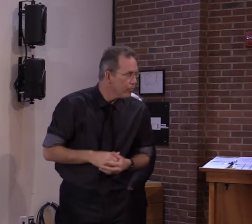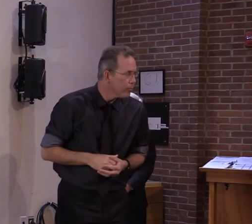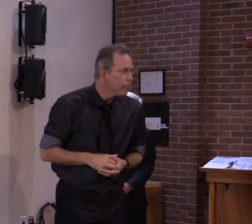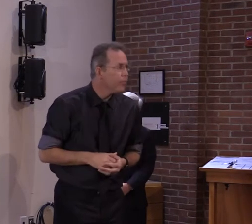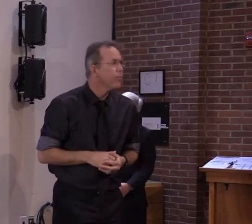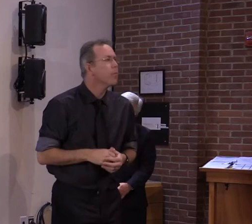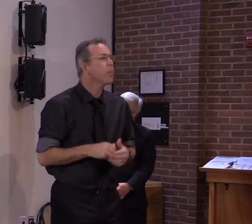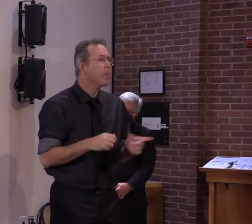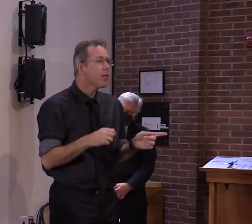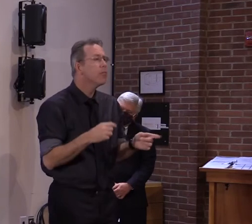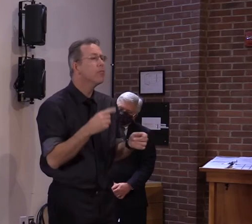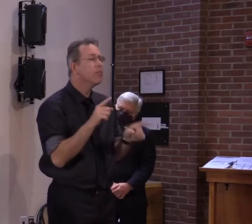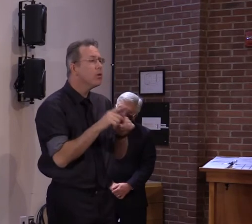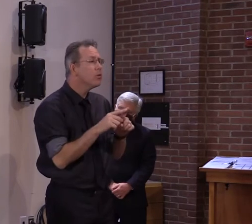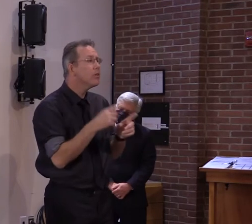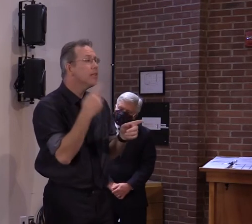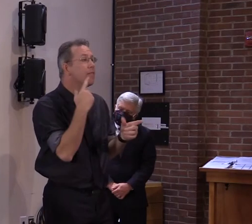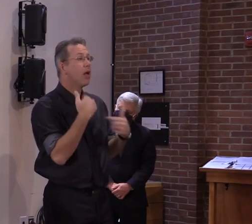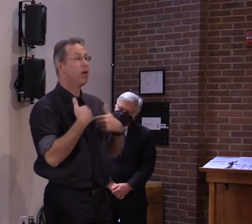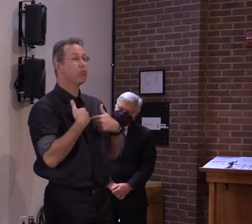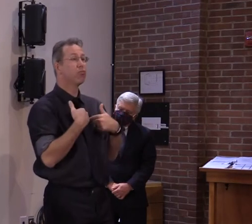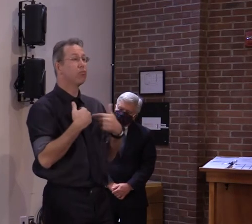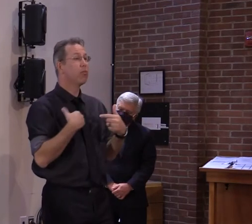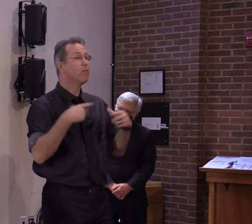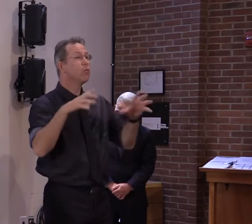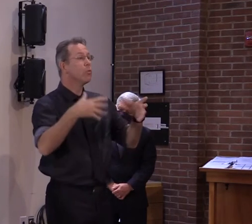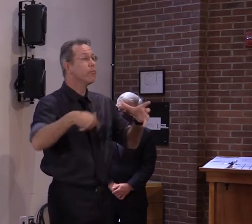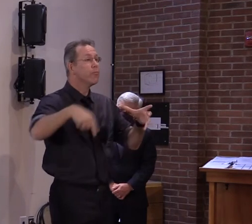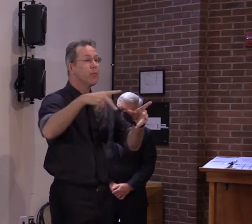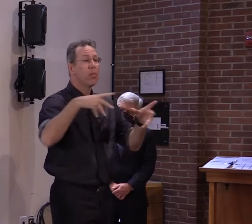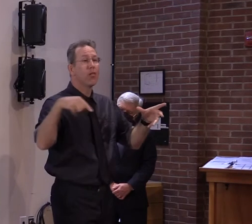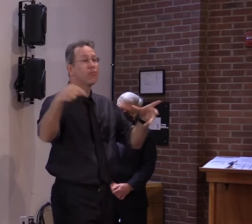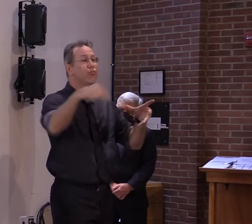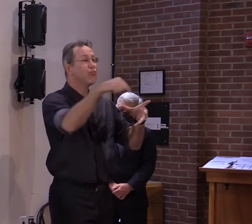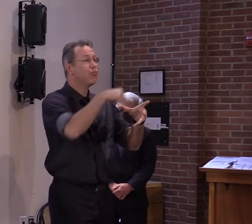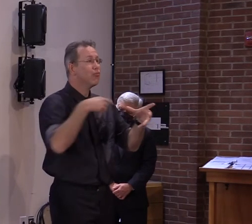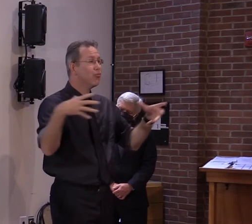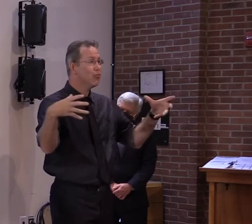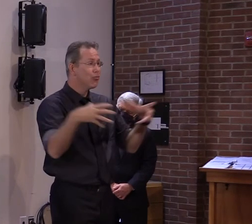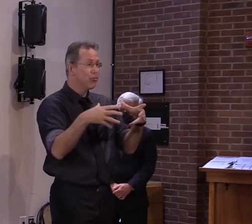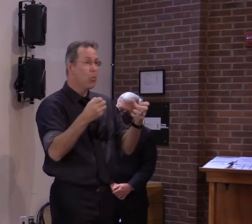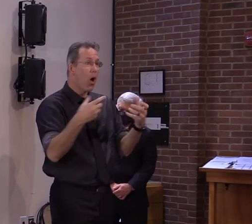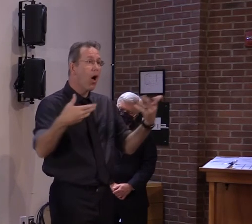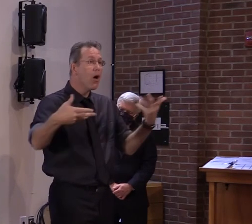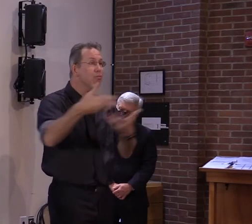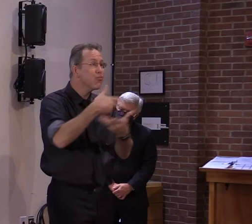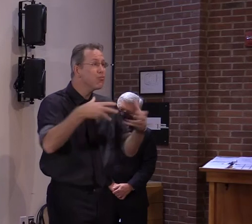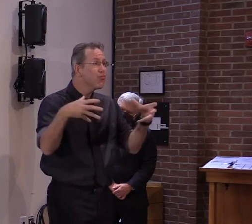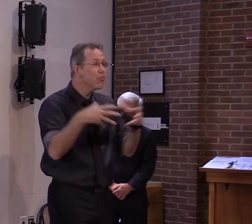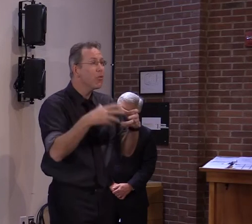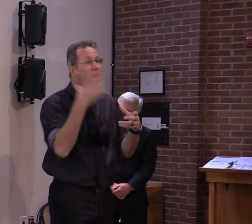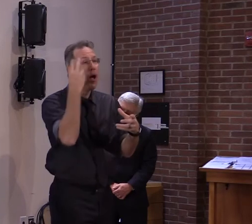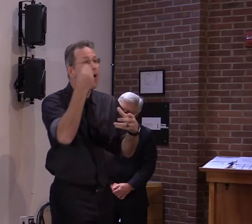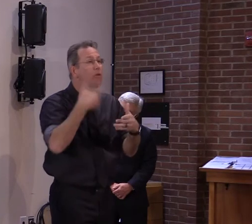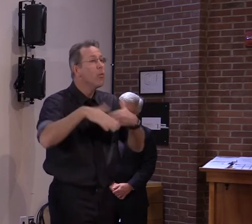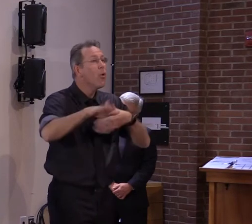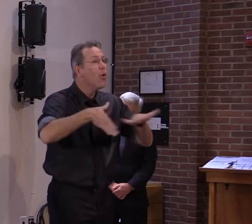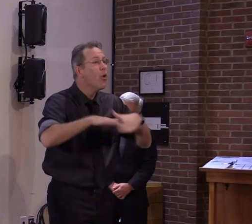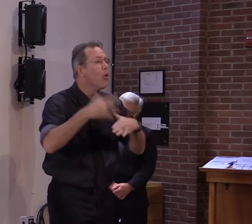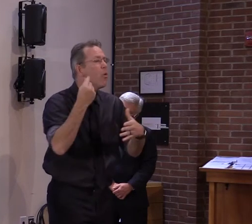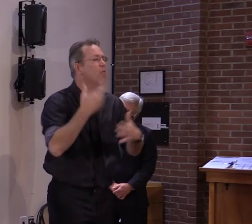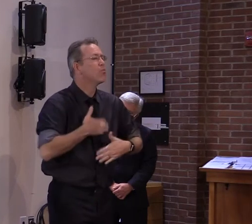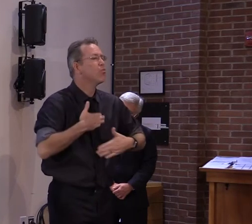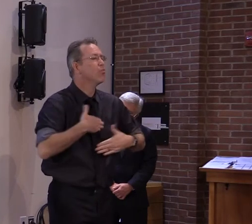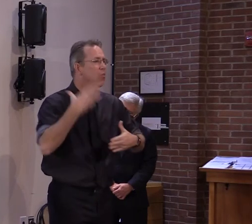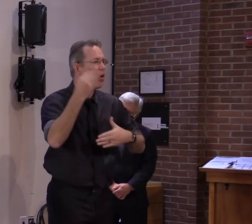wearing masks and who are within 6 feet of each other at numerous times, that would be much more dangerous.